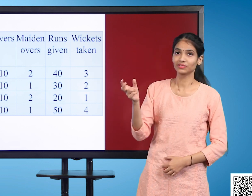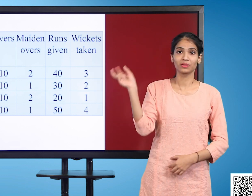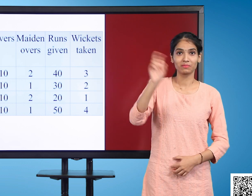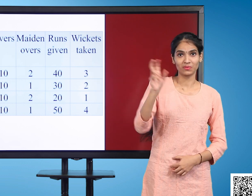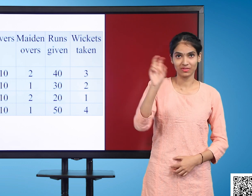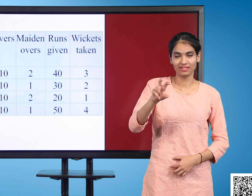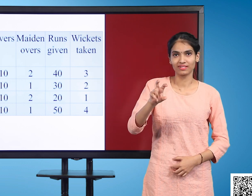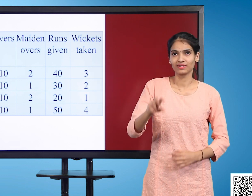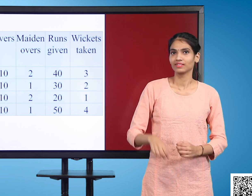overs,